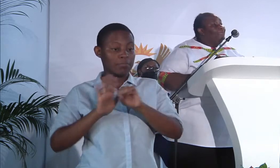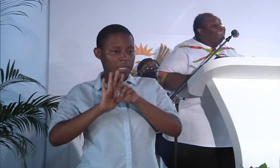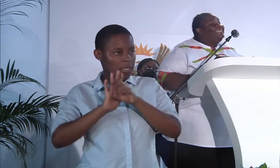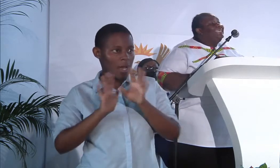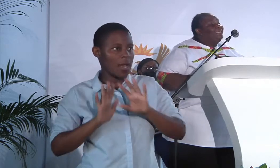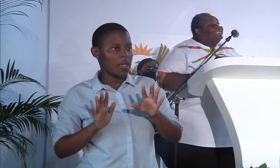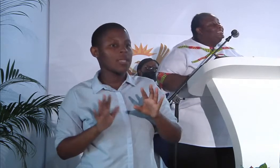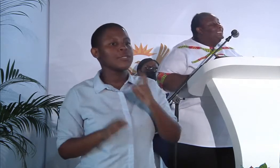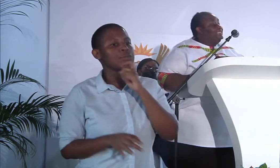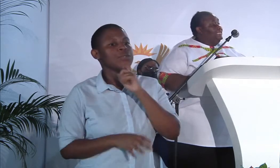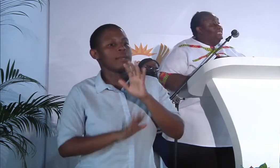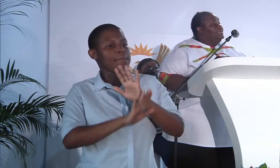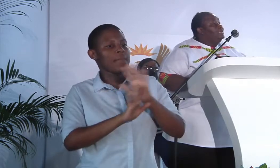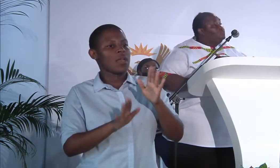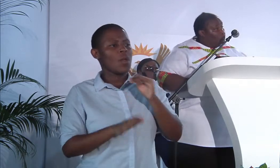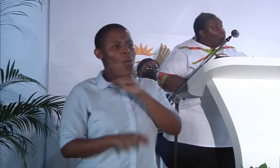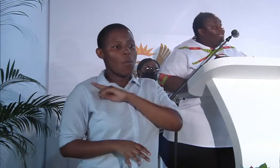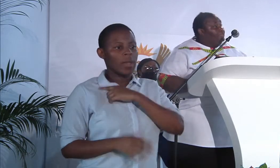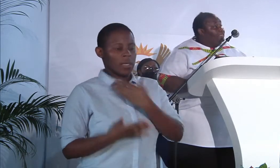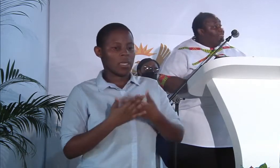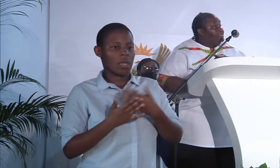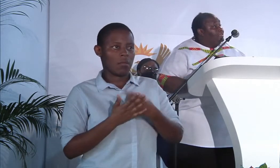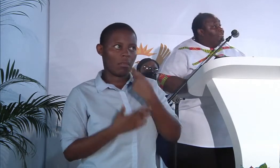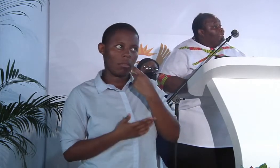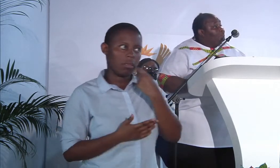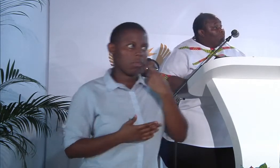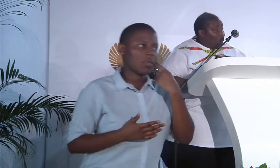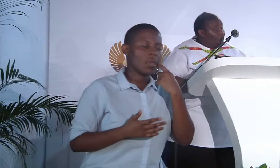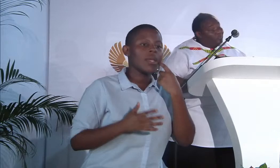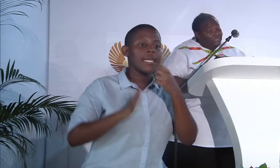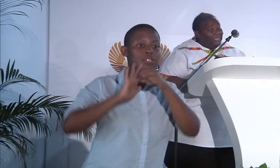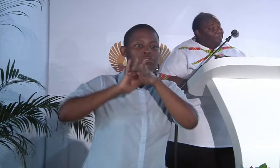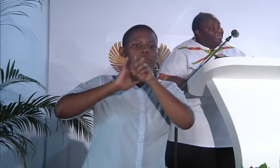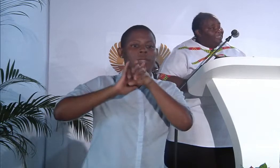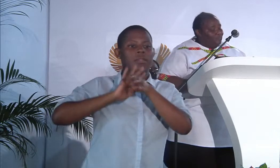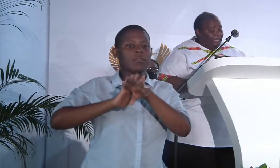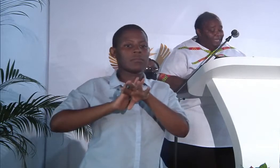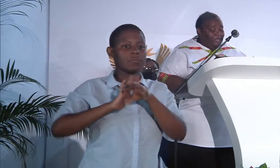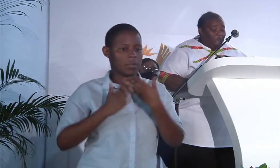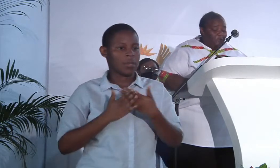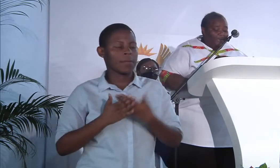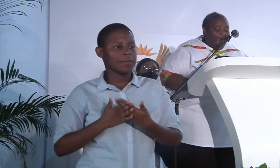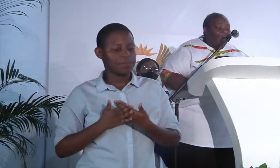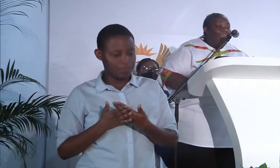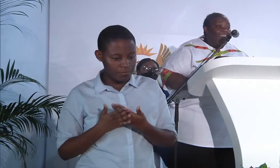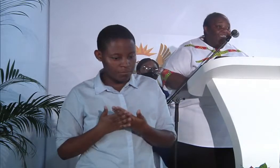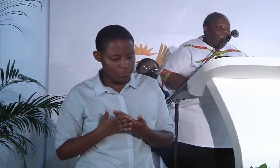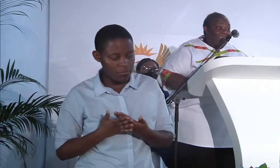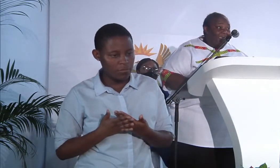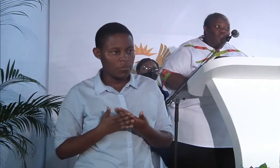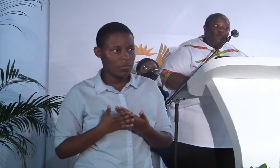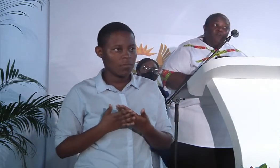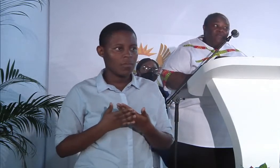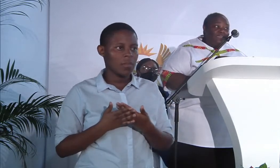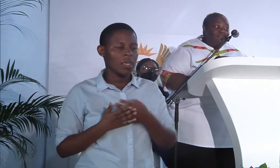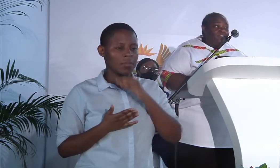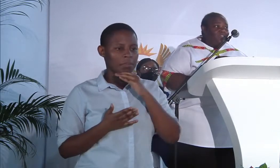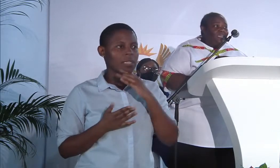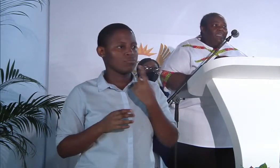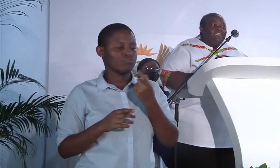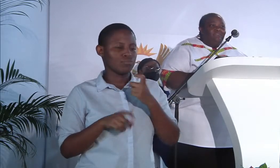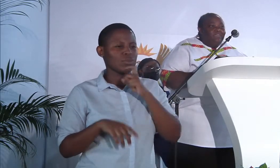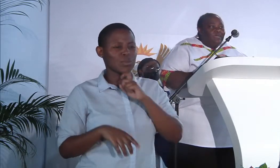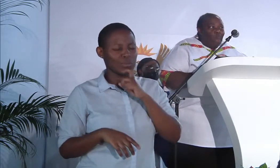up getting addicted to social media. To social media. That's why we are addicted. I don't believe there